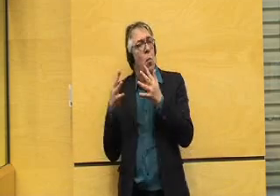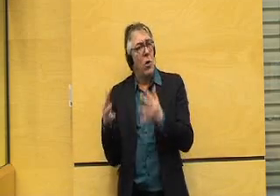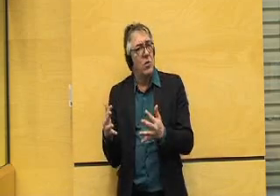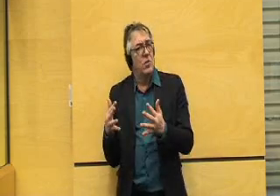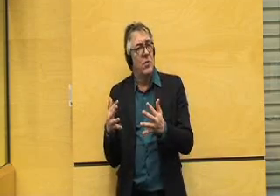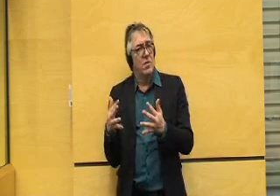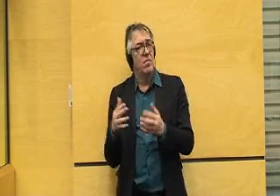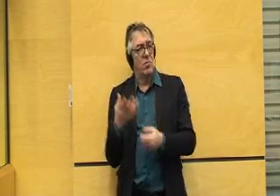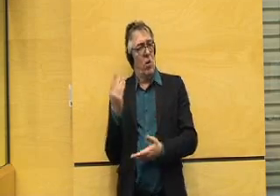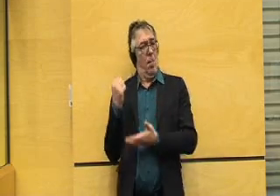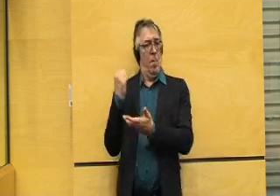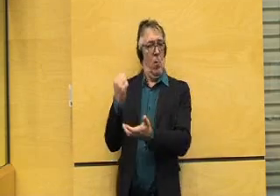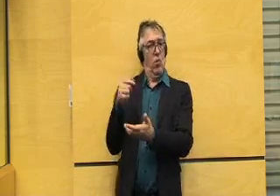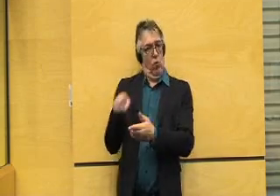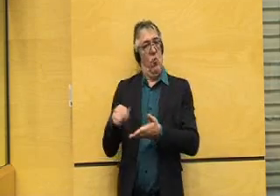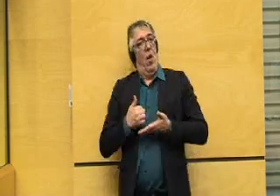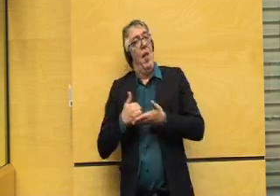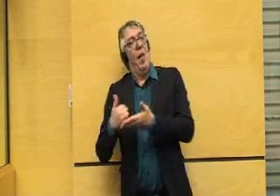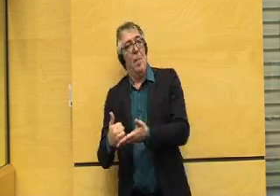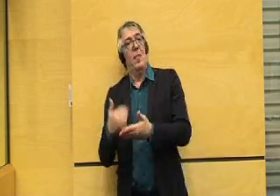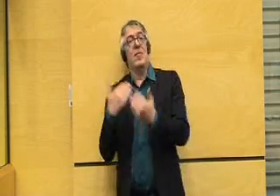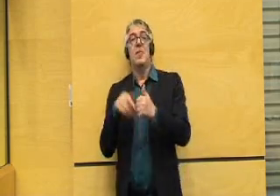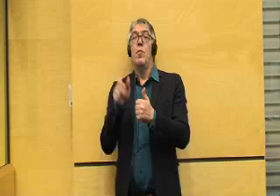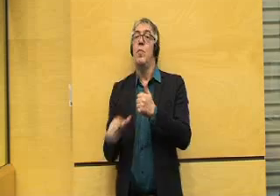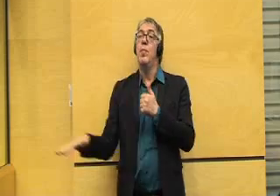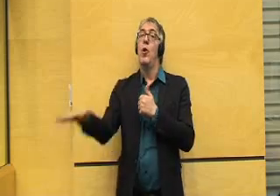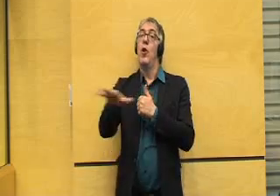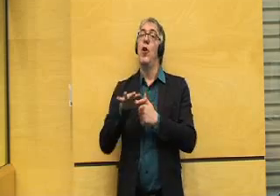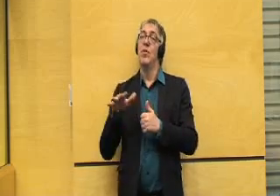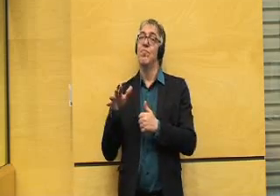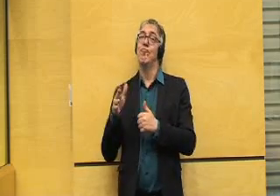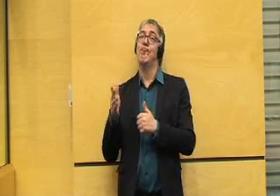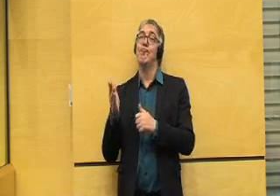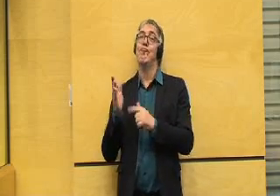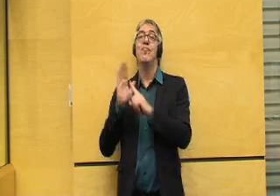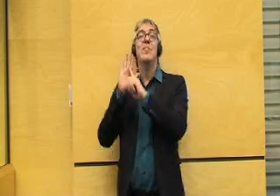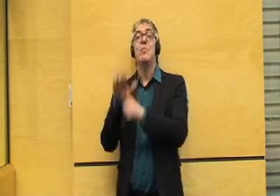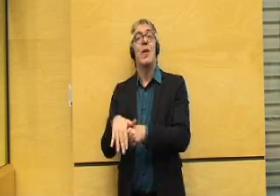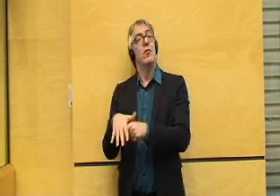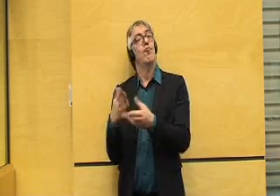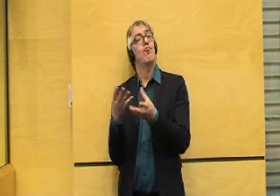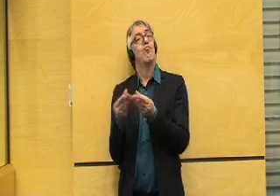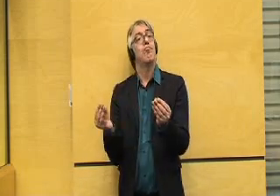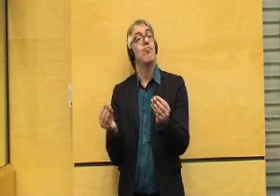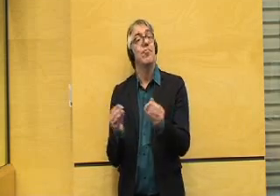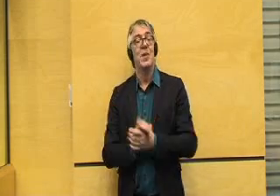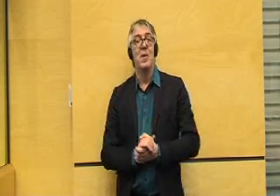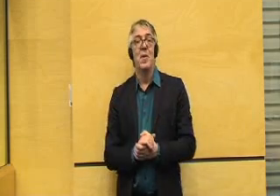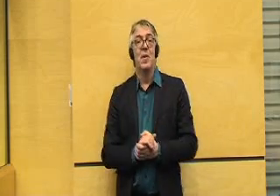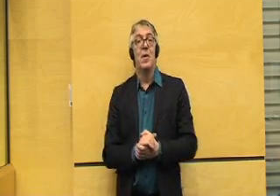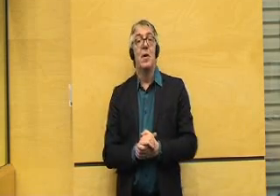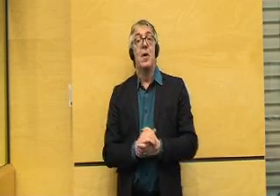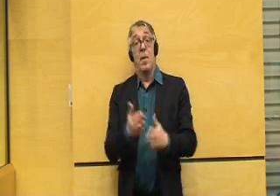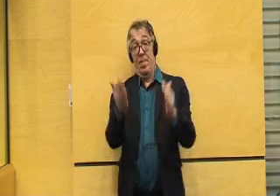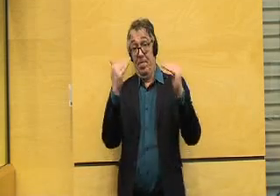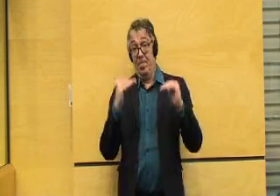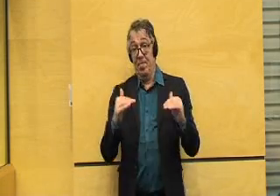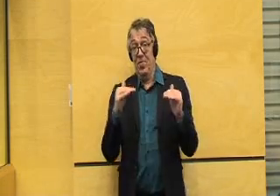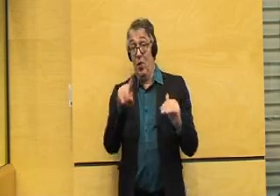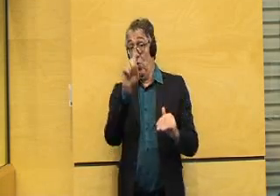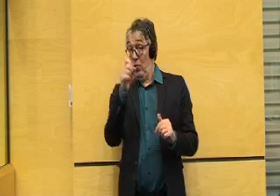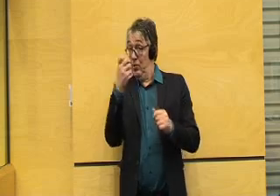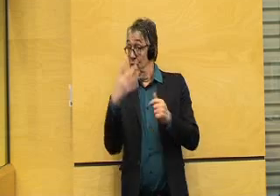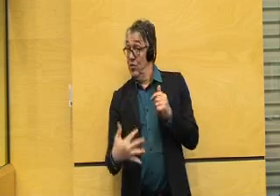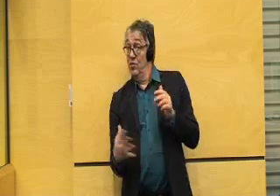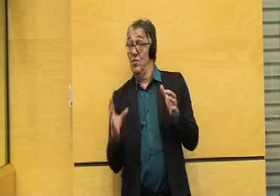against discrimination. I have also a couple of questions on the Article 9, and sort of to follow up on my